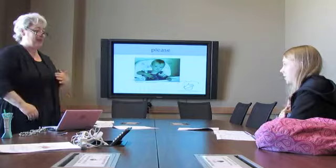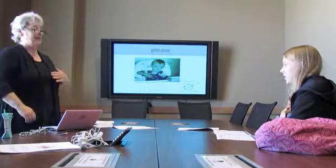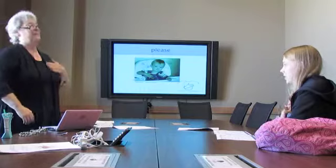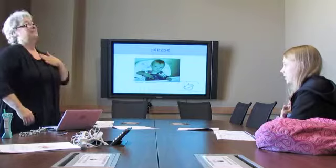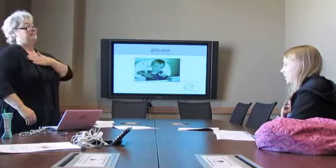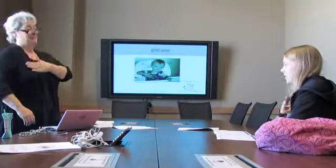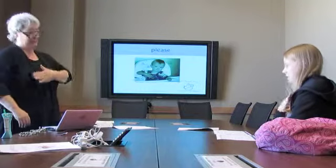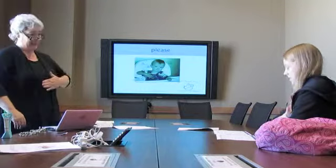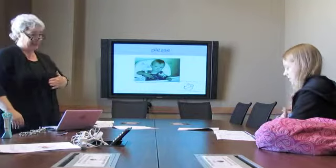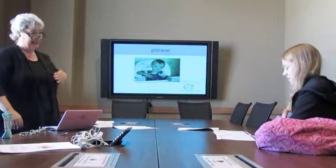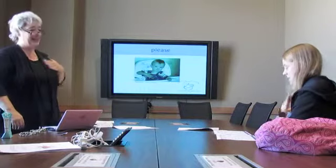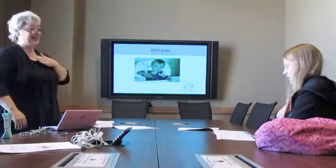Yeah, please. There